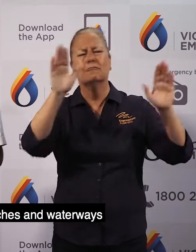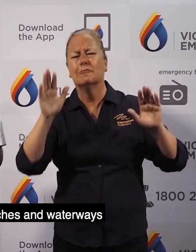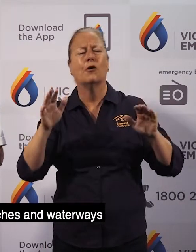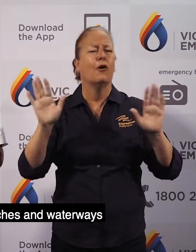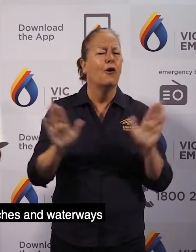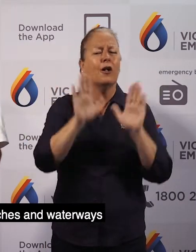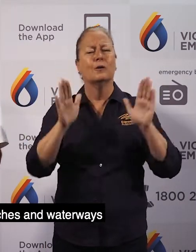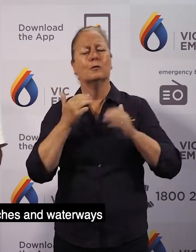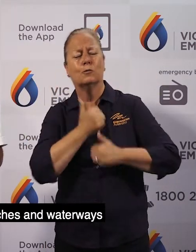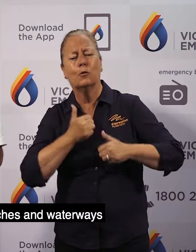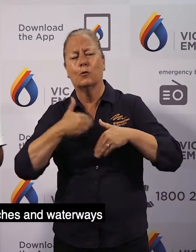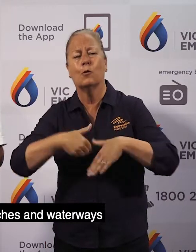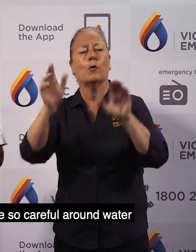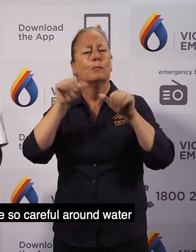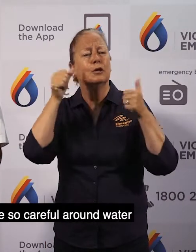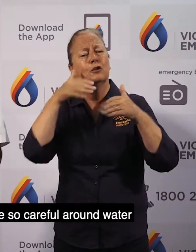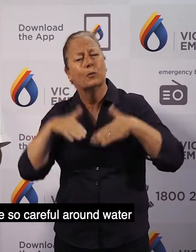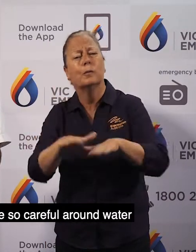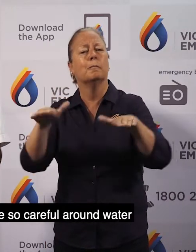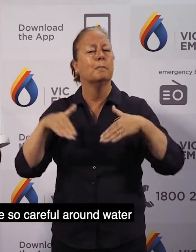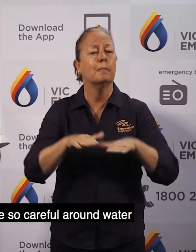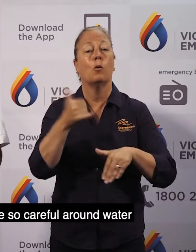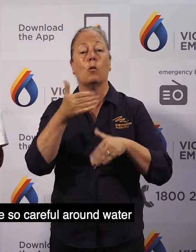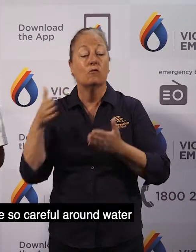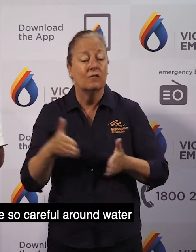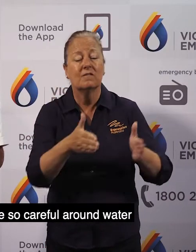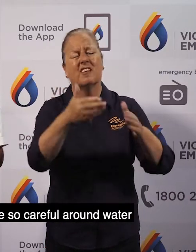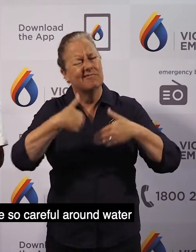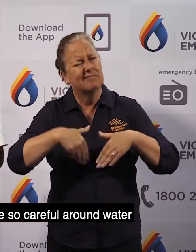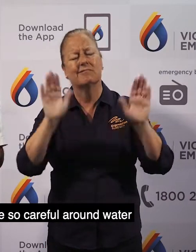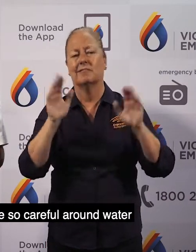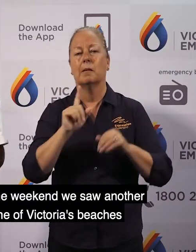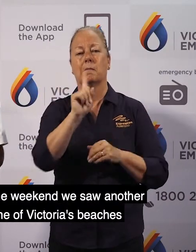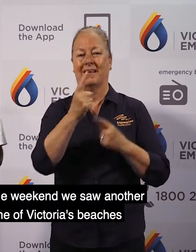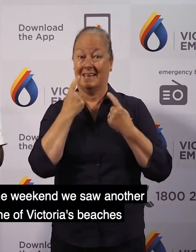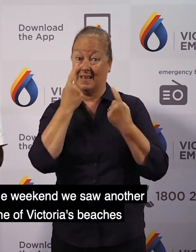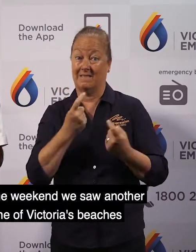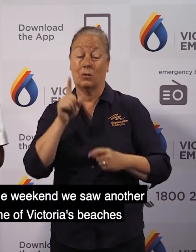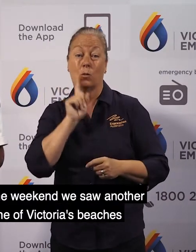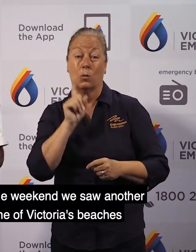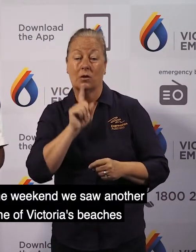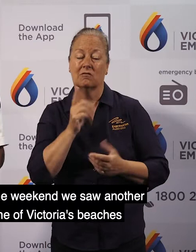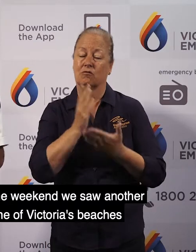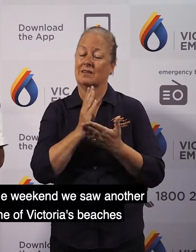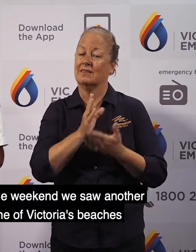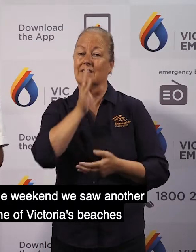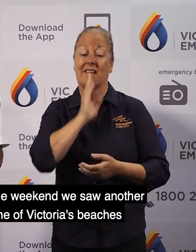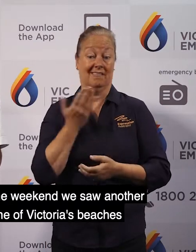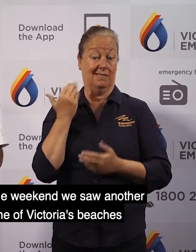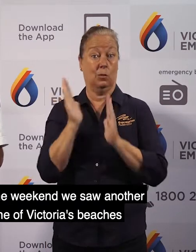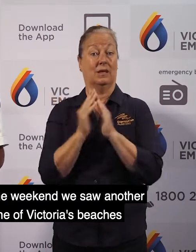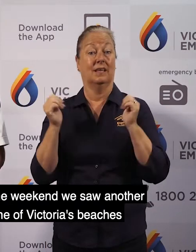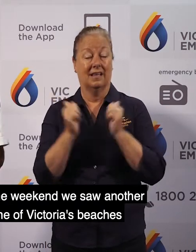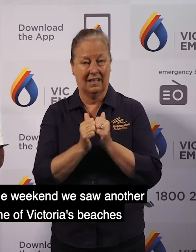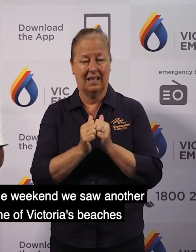the beaches, enjoying the waterways. But just remember to be so careful around water. Tragically, sadly, on the weekend, we saw